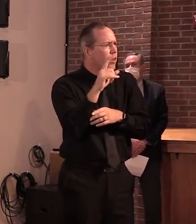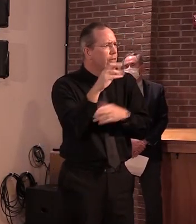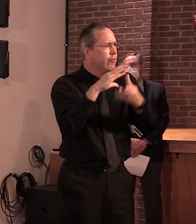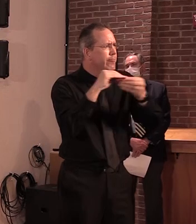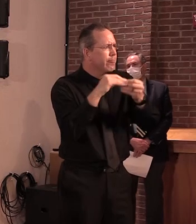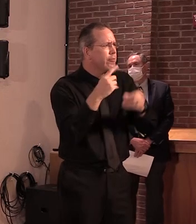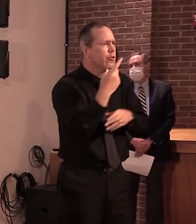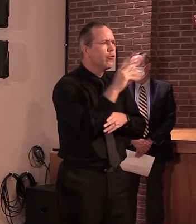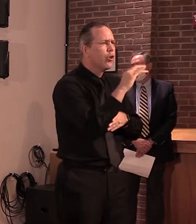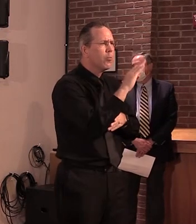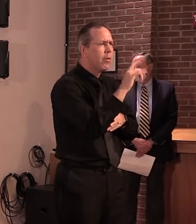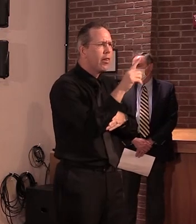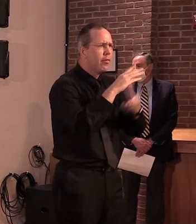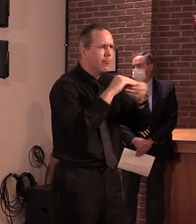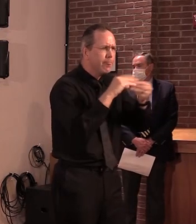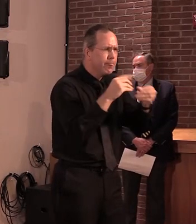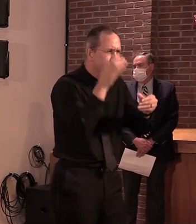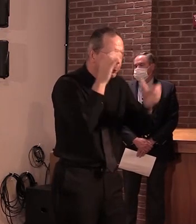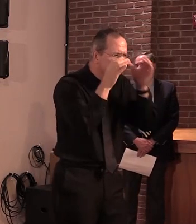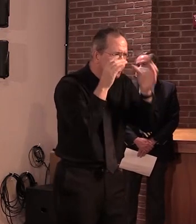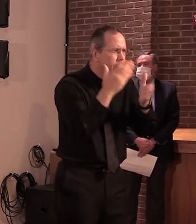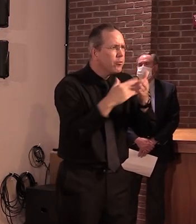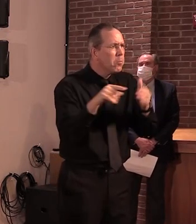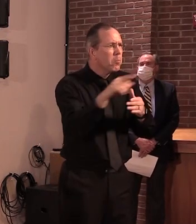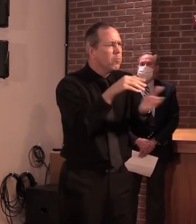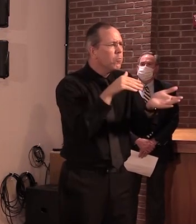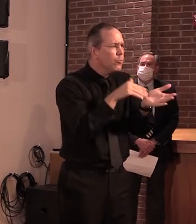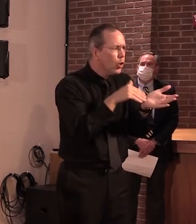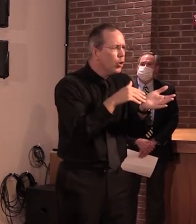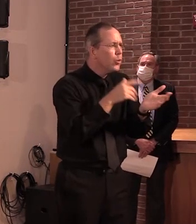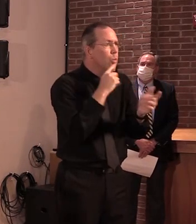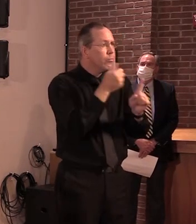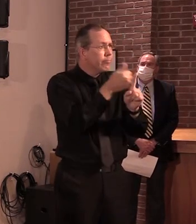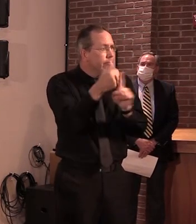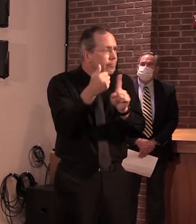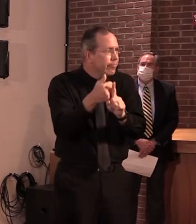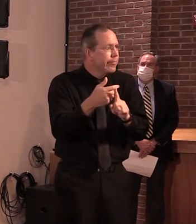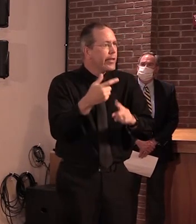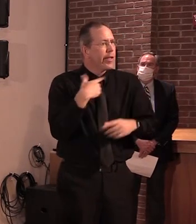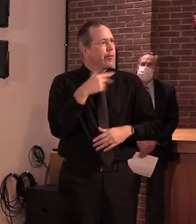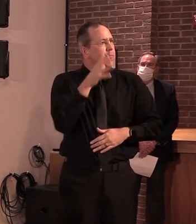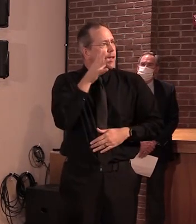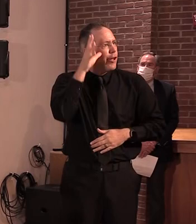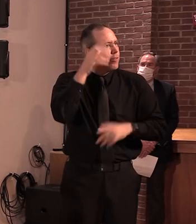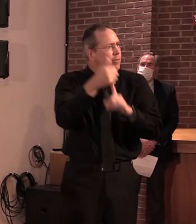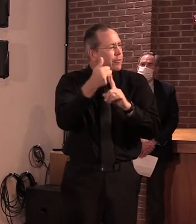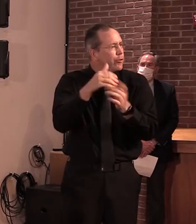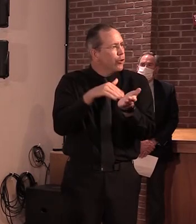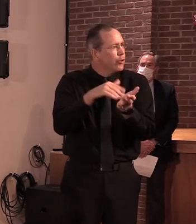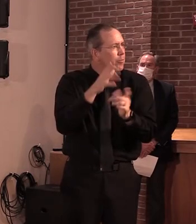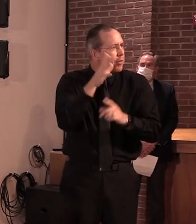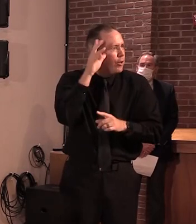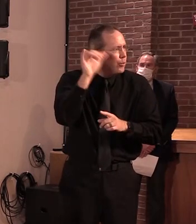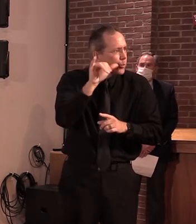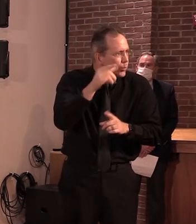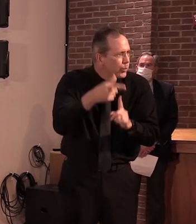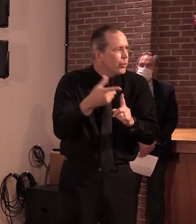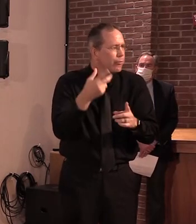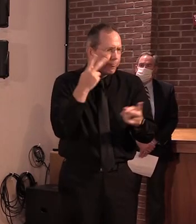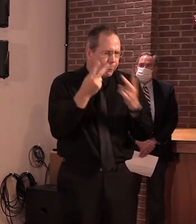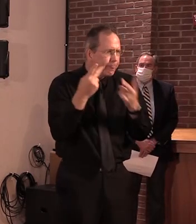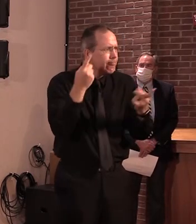experts, including some who are also parents of school-aged children, they encourage in-person instruction,